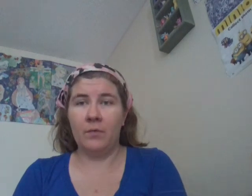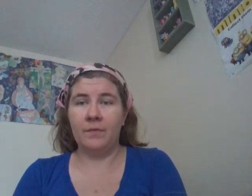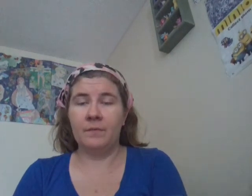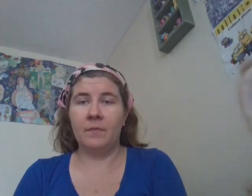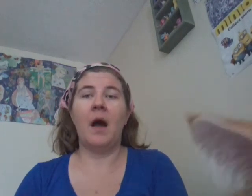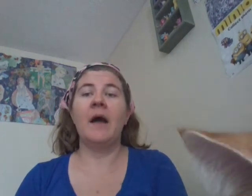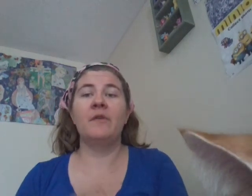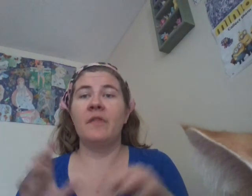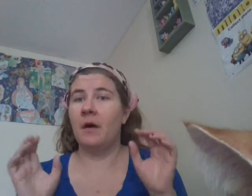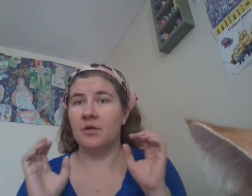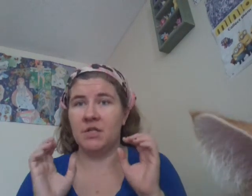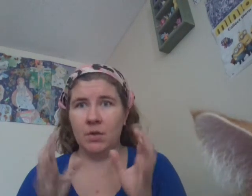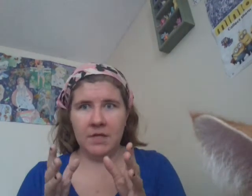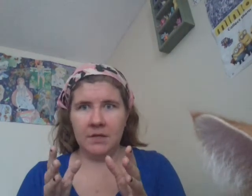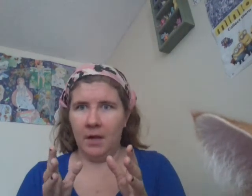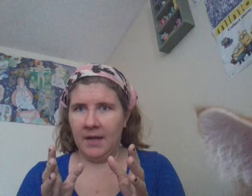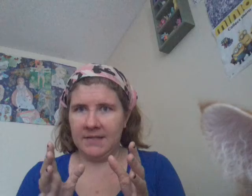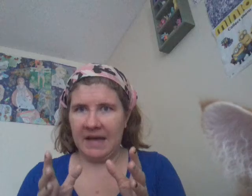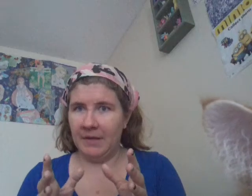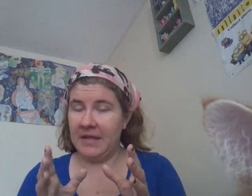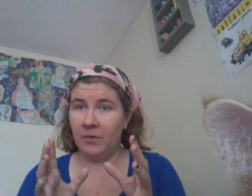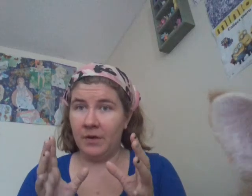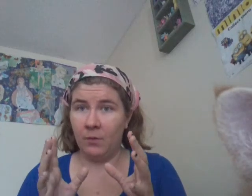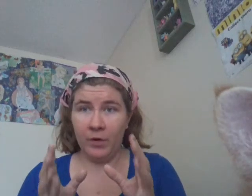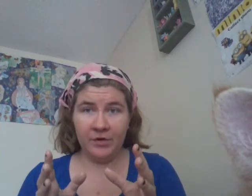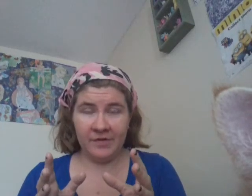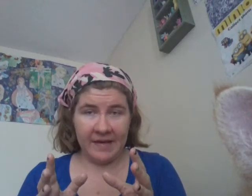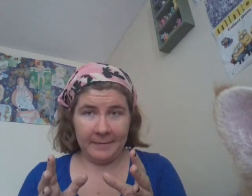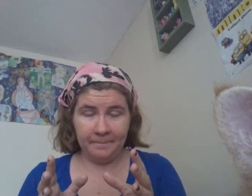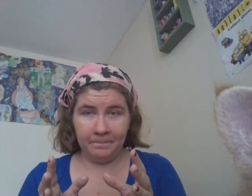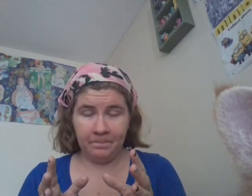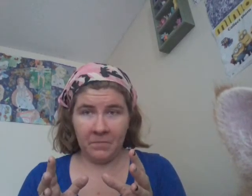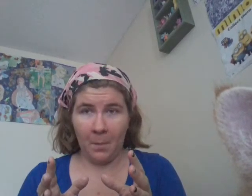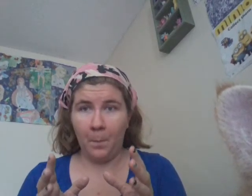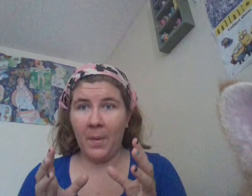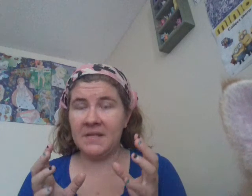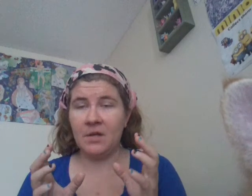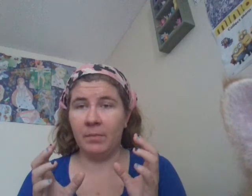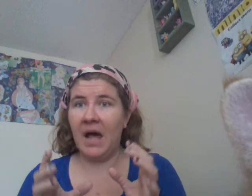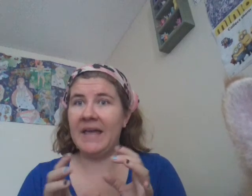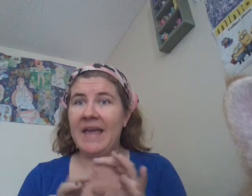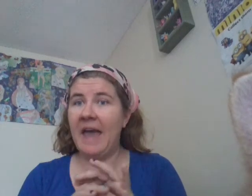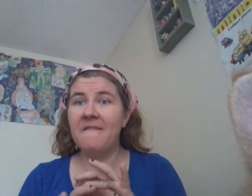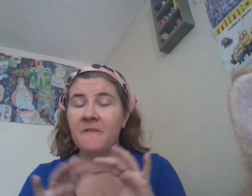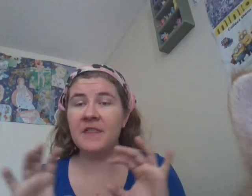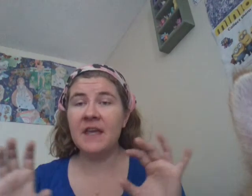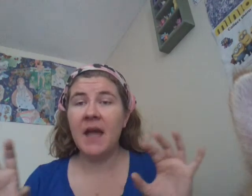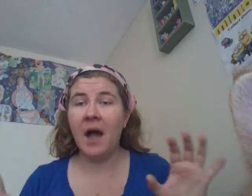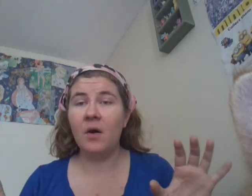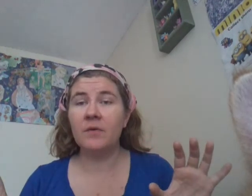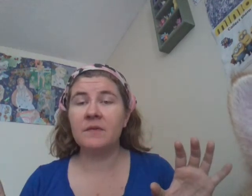Either they are zoned in on that tablet and they don't hear a word you're saying because they're blocking everything else